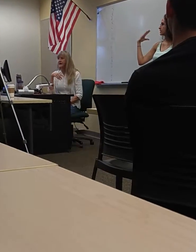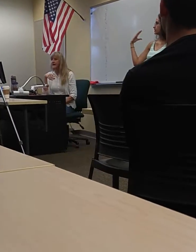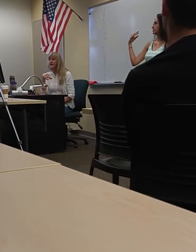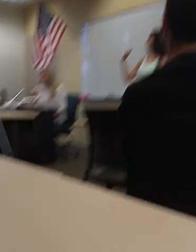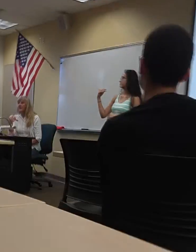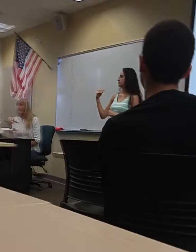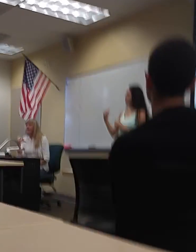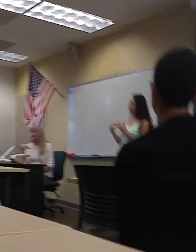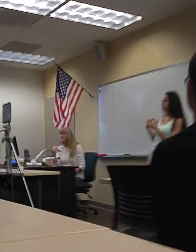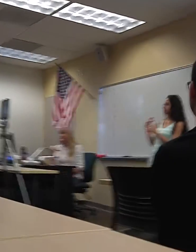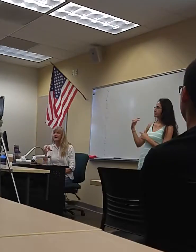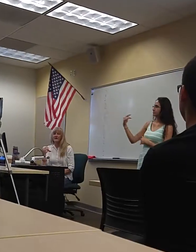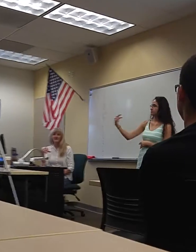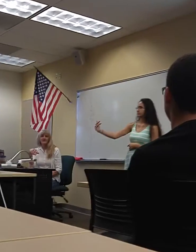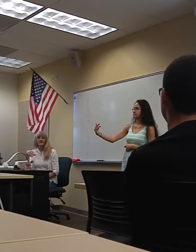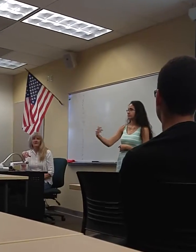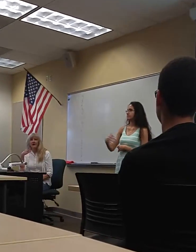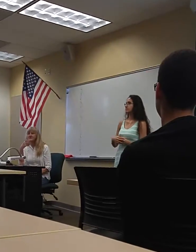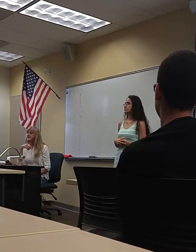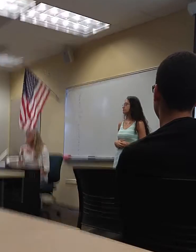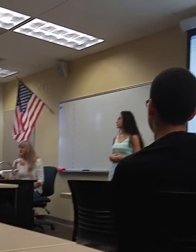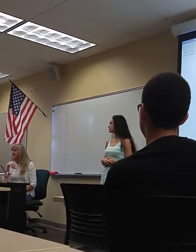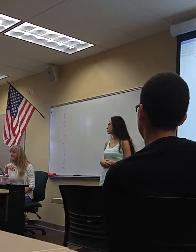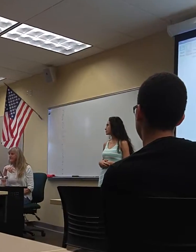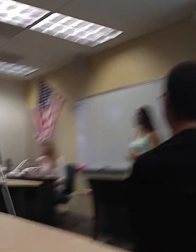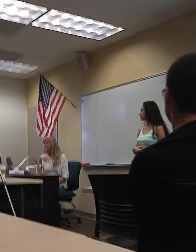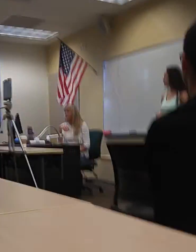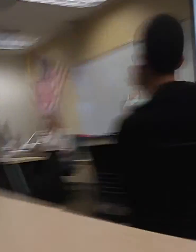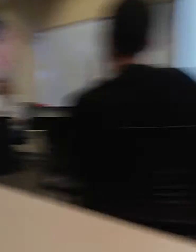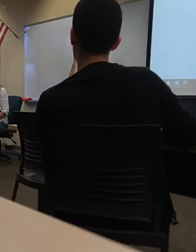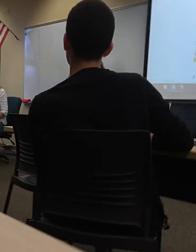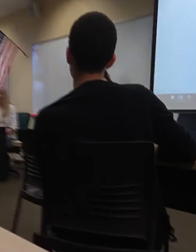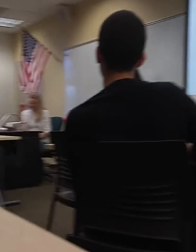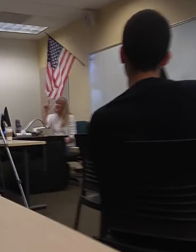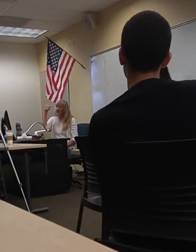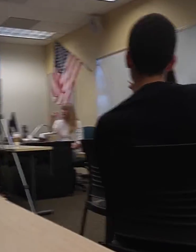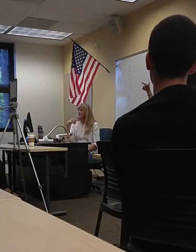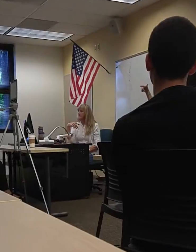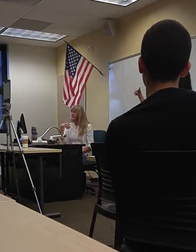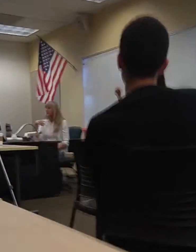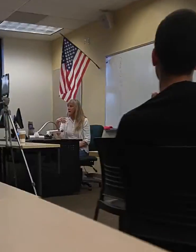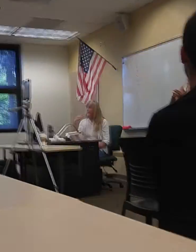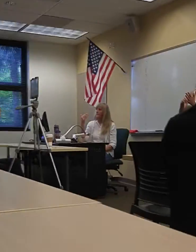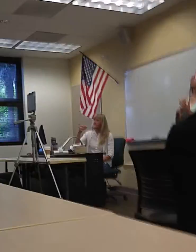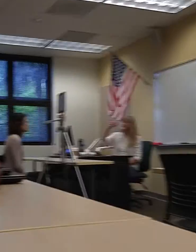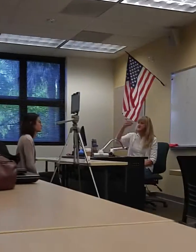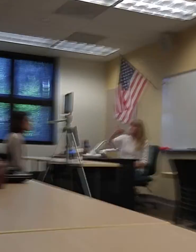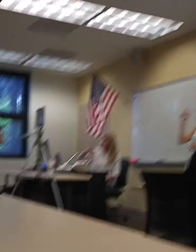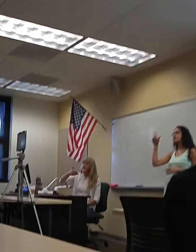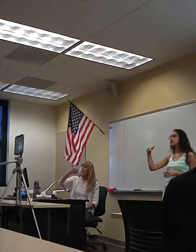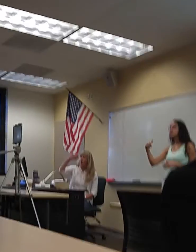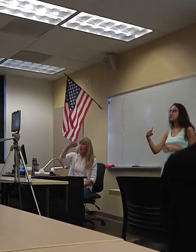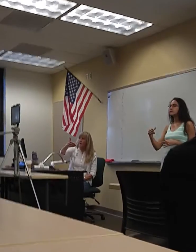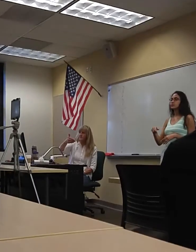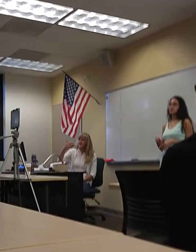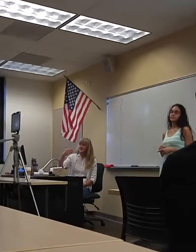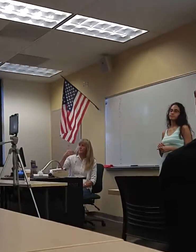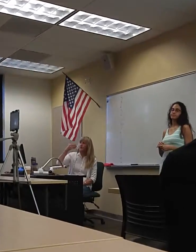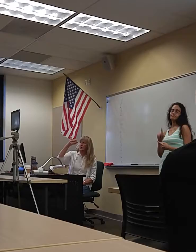like, yeah, I'll see you later. We'll get together later. This is later on means a